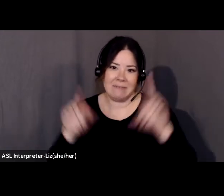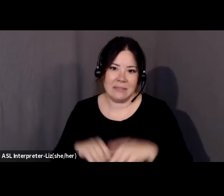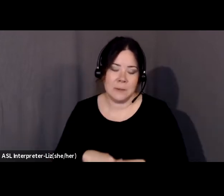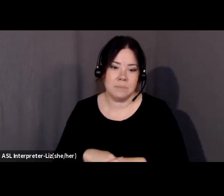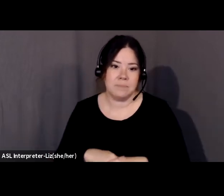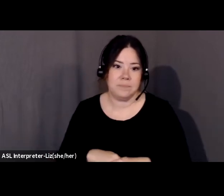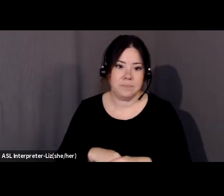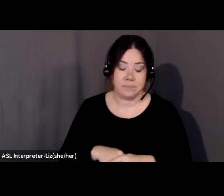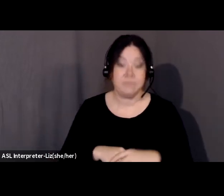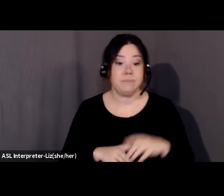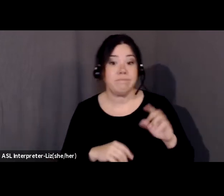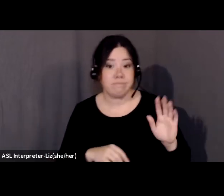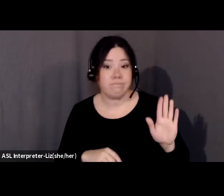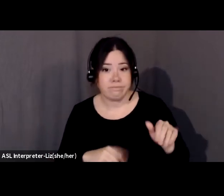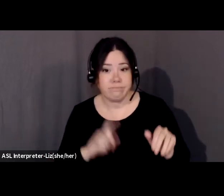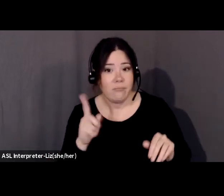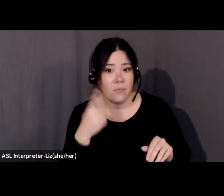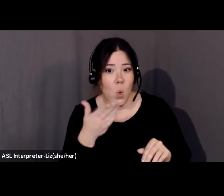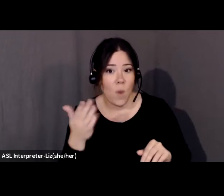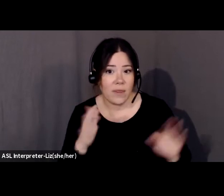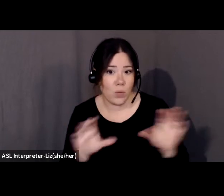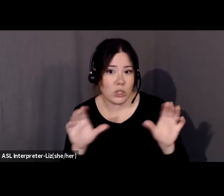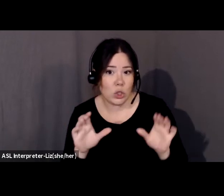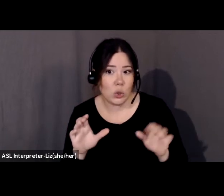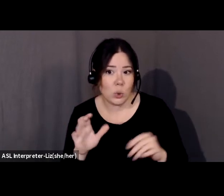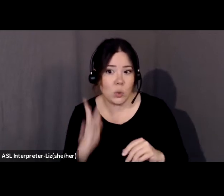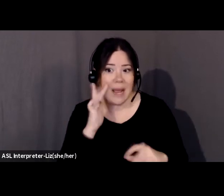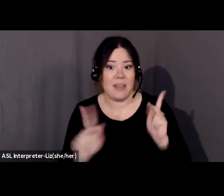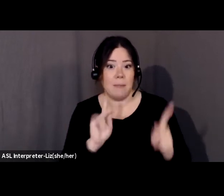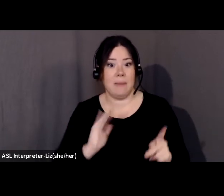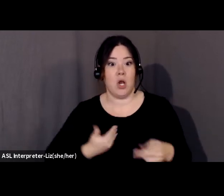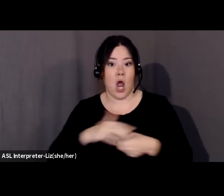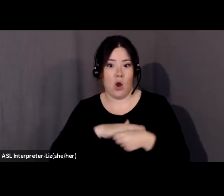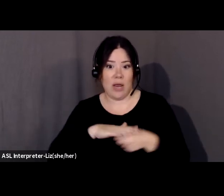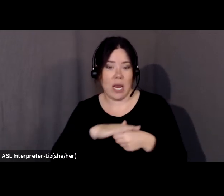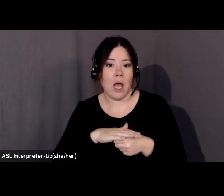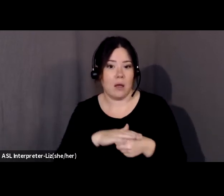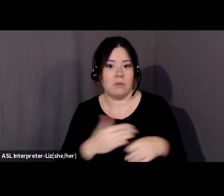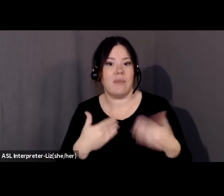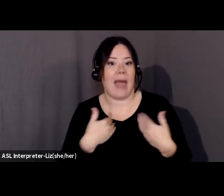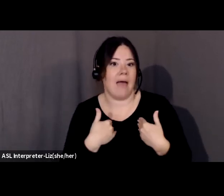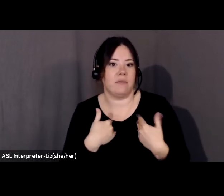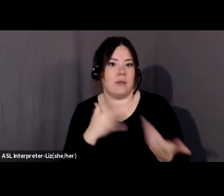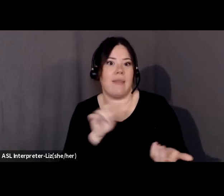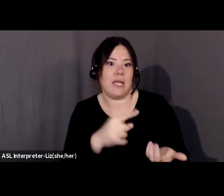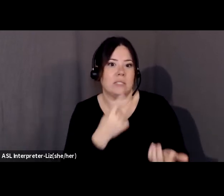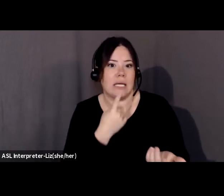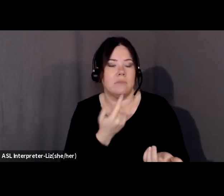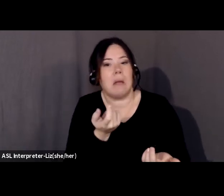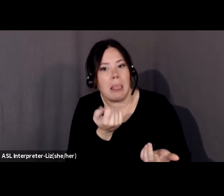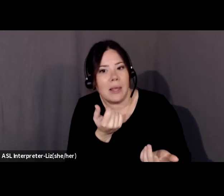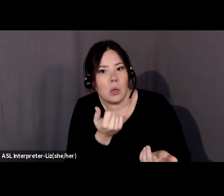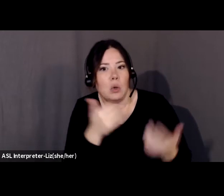well, one thing we do, because there are people in our service area that has, like you said, little access to social